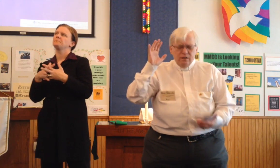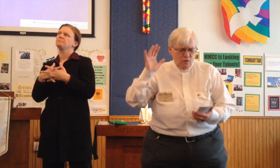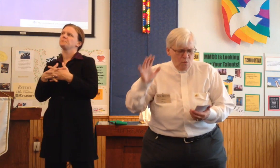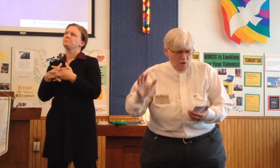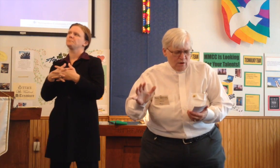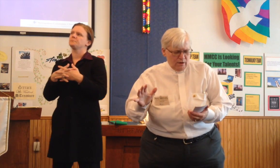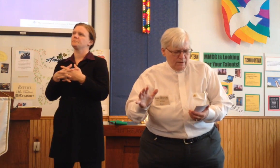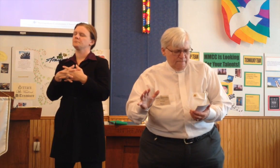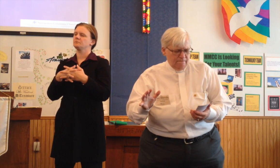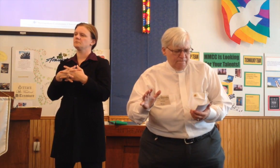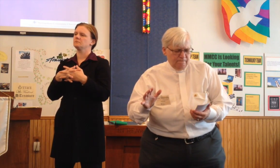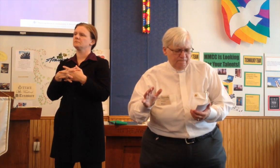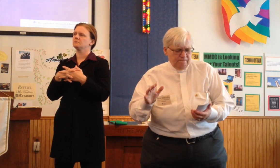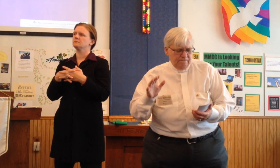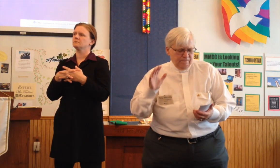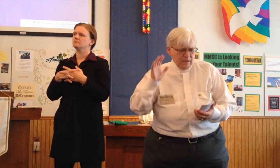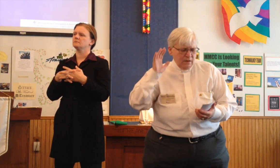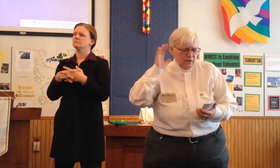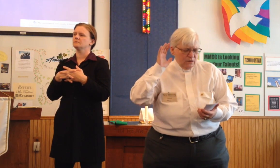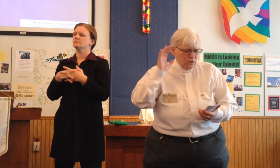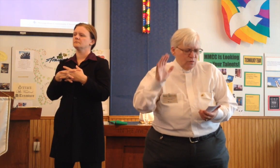doing the work